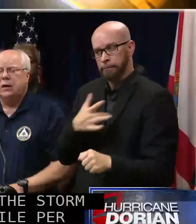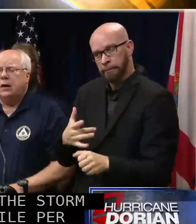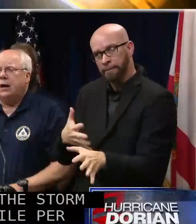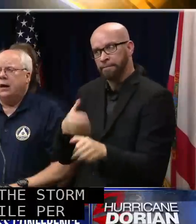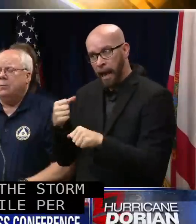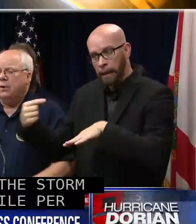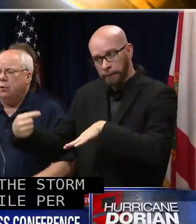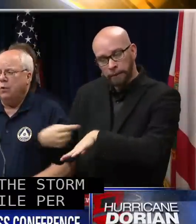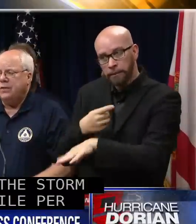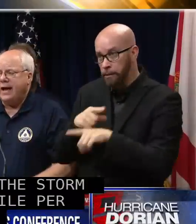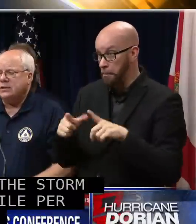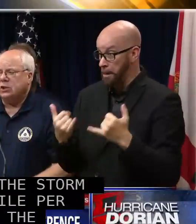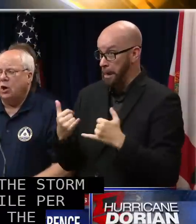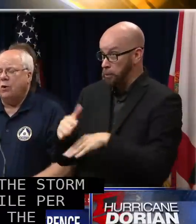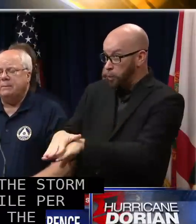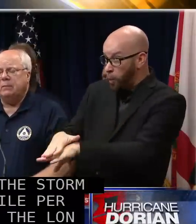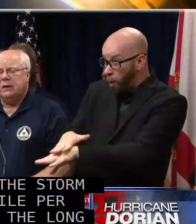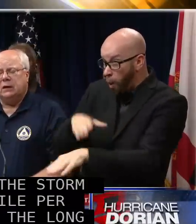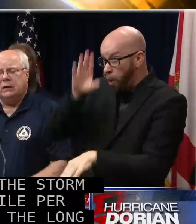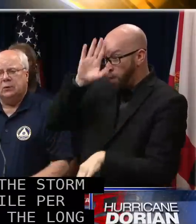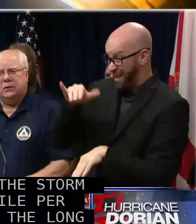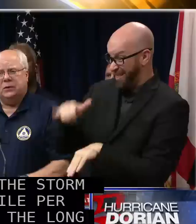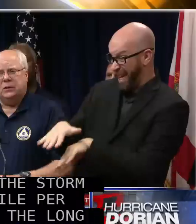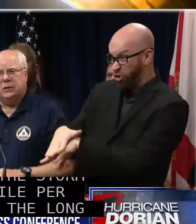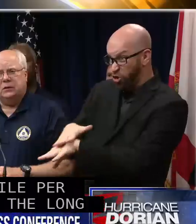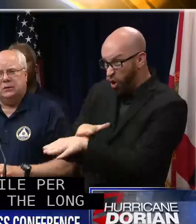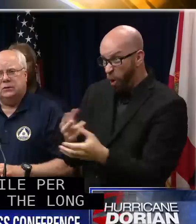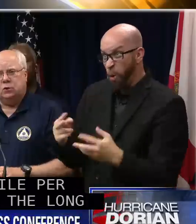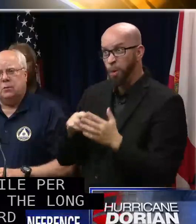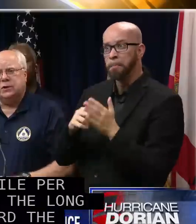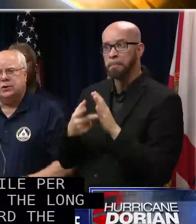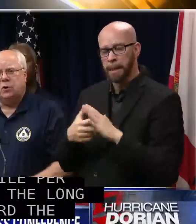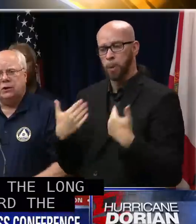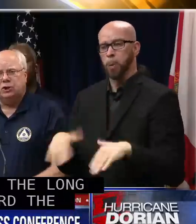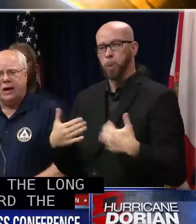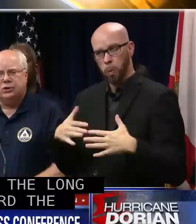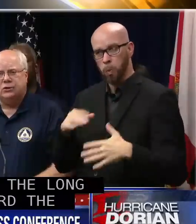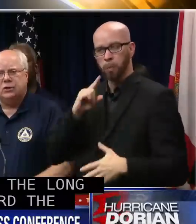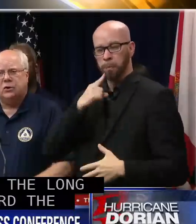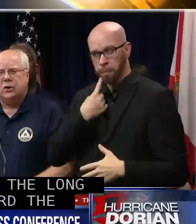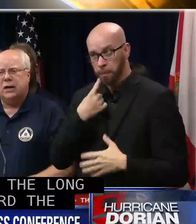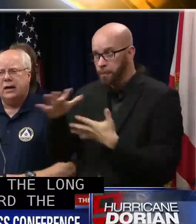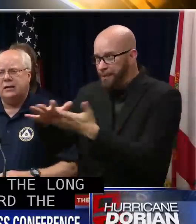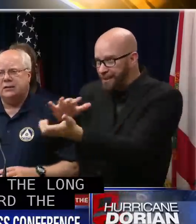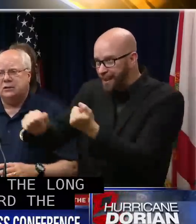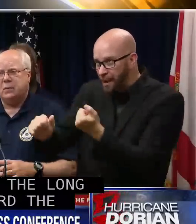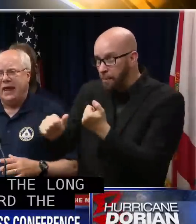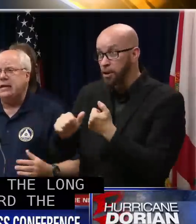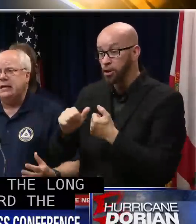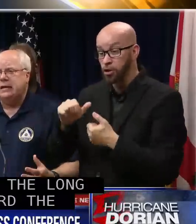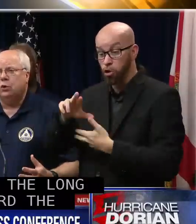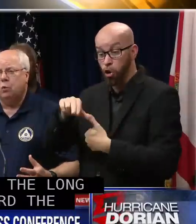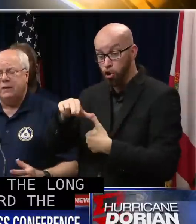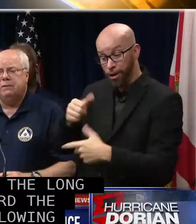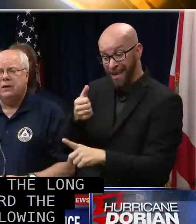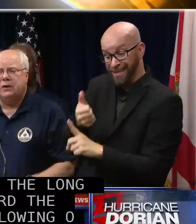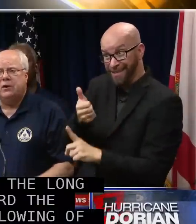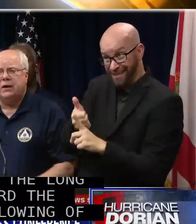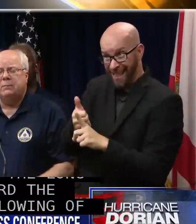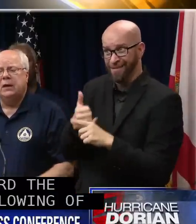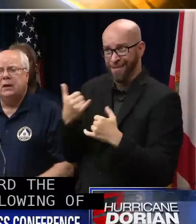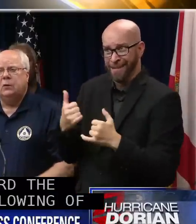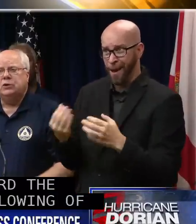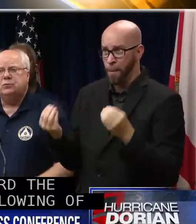north. But with that slowing a little bit, the storm is undergoing changes. The hurricane is expanding in the wind